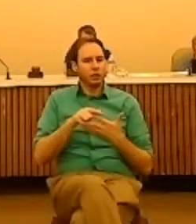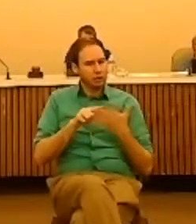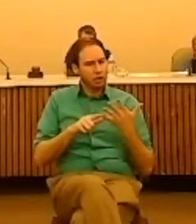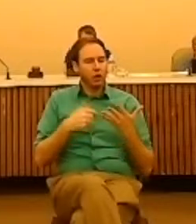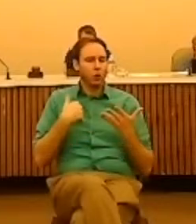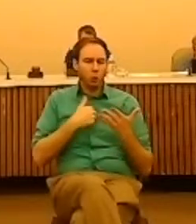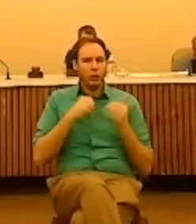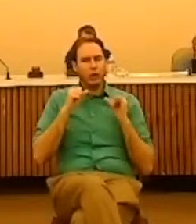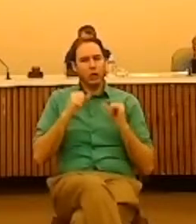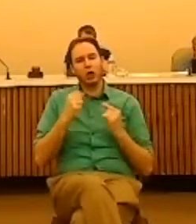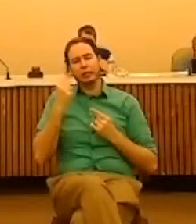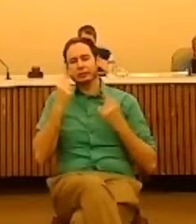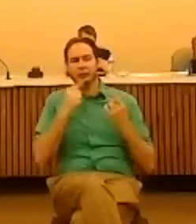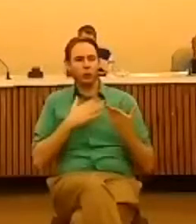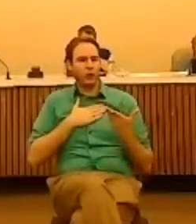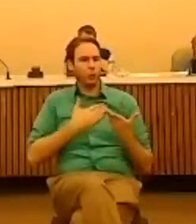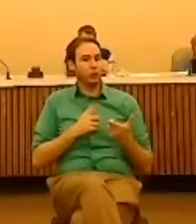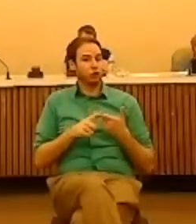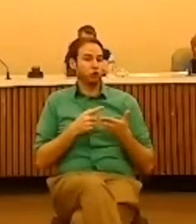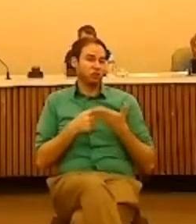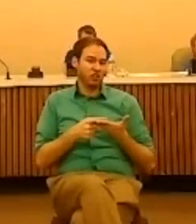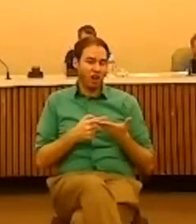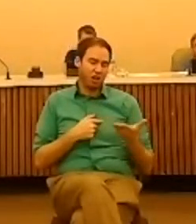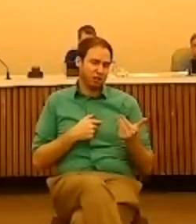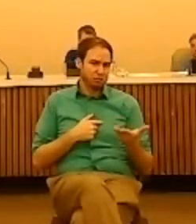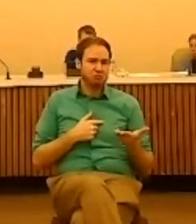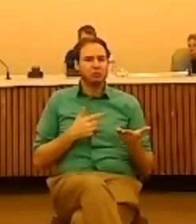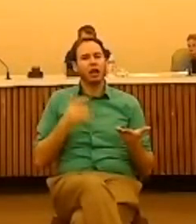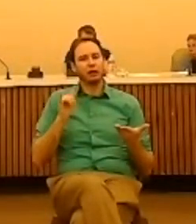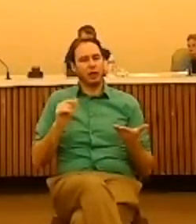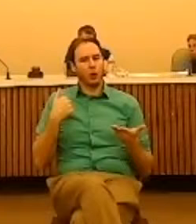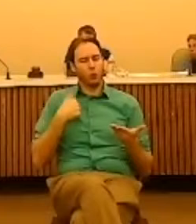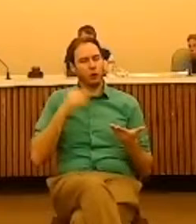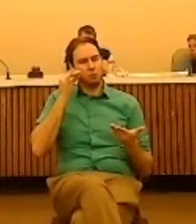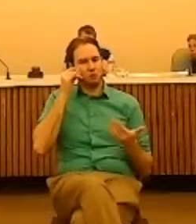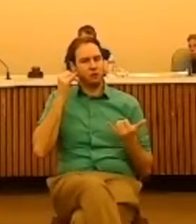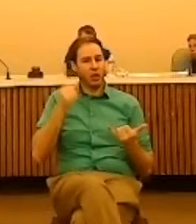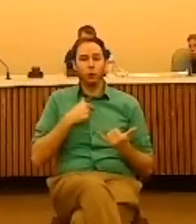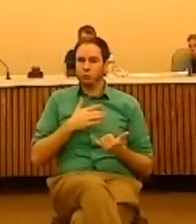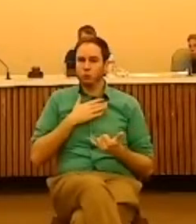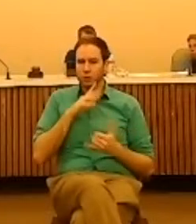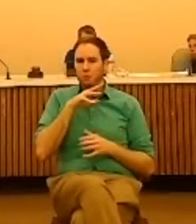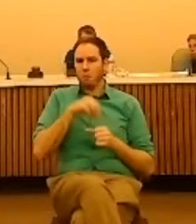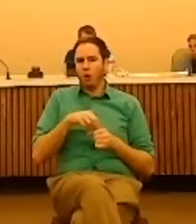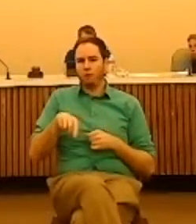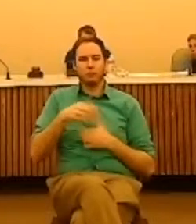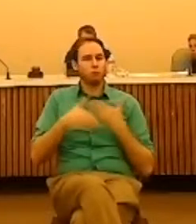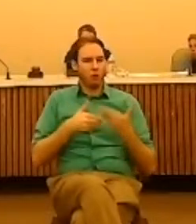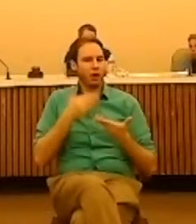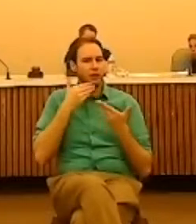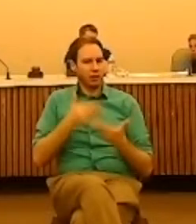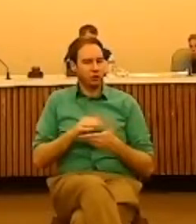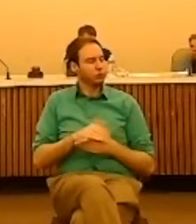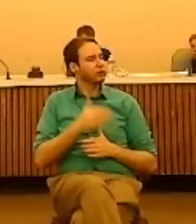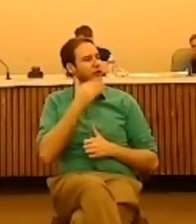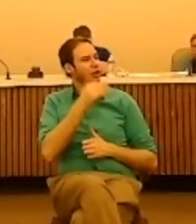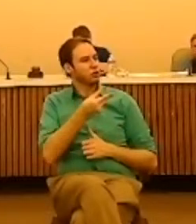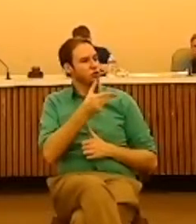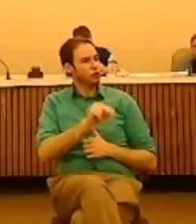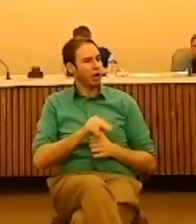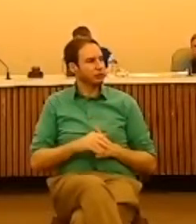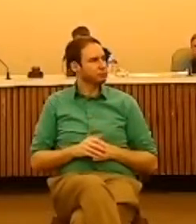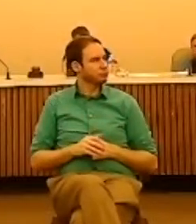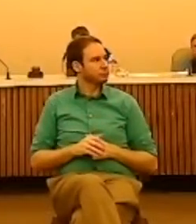could talk about. So that's where we are. We do appreciate being part of this process. Thank you, John.